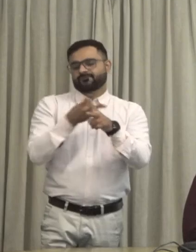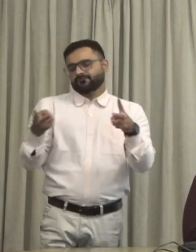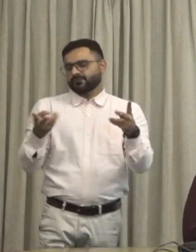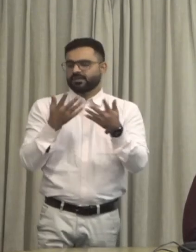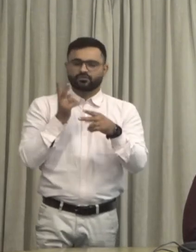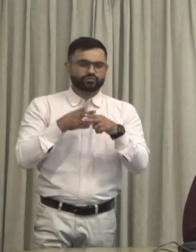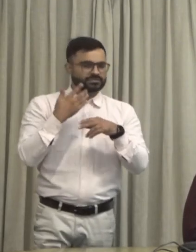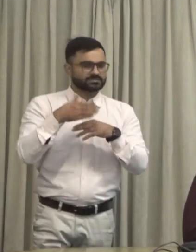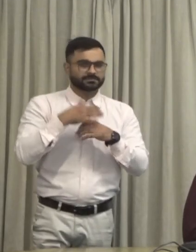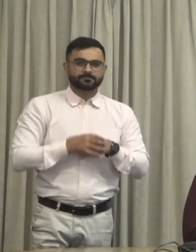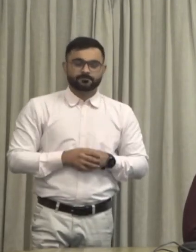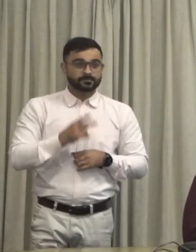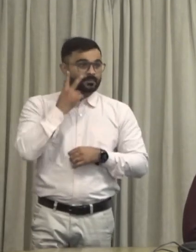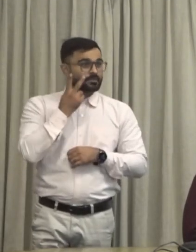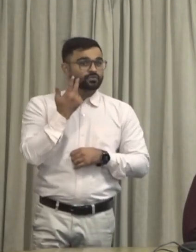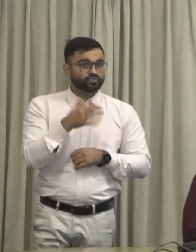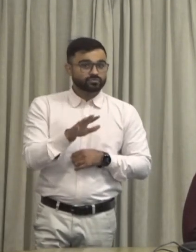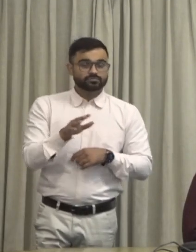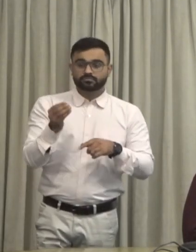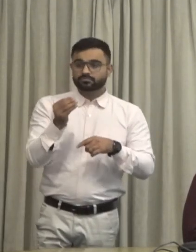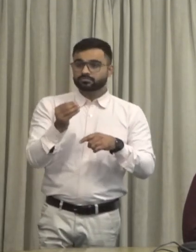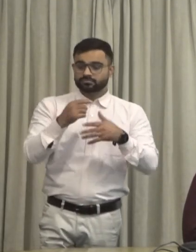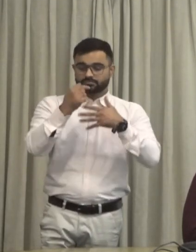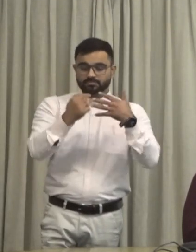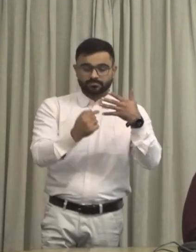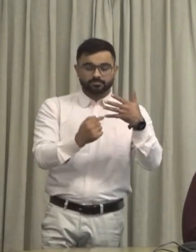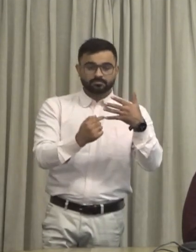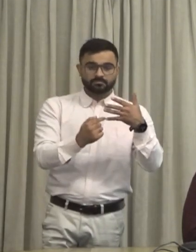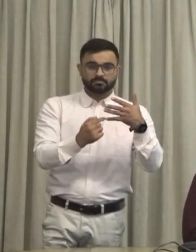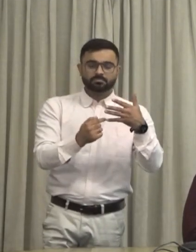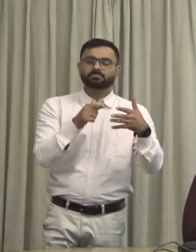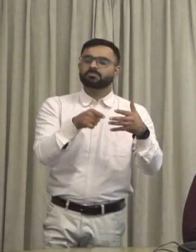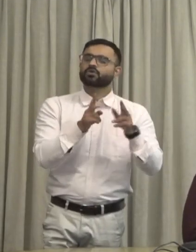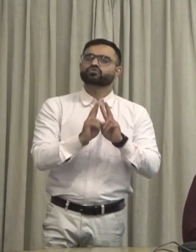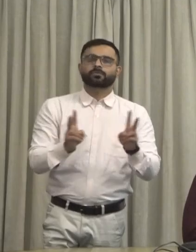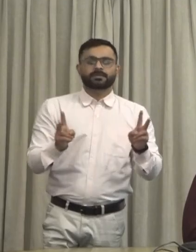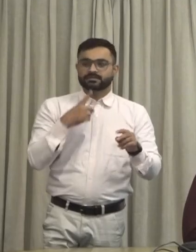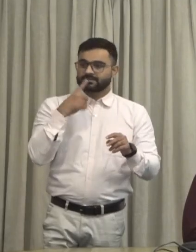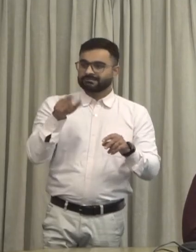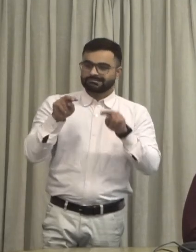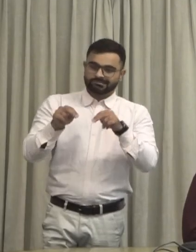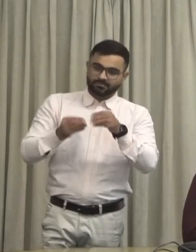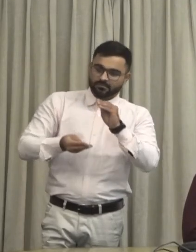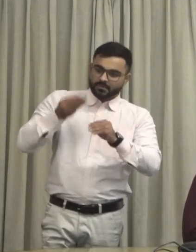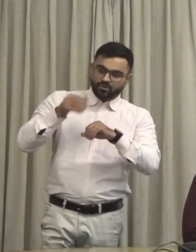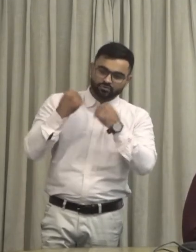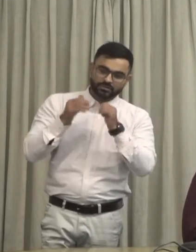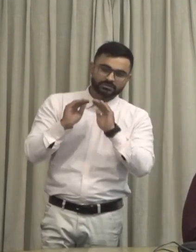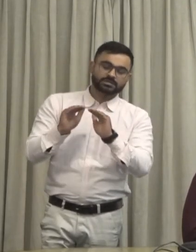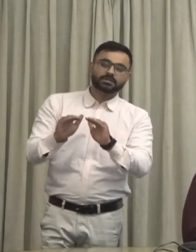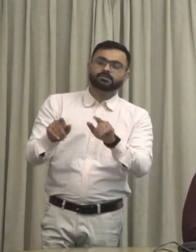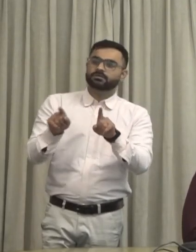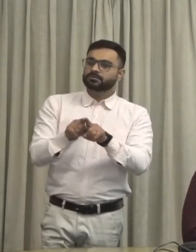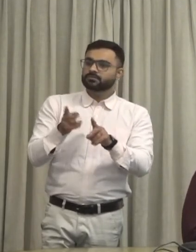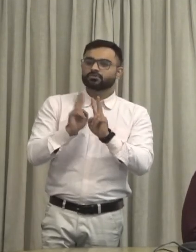mean, they saw him as a set of parameters which was normal, and he was not requiring external support. In the terms of